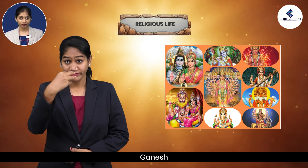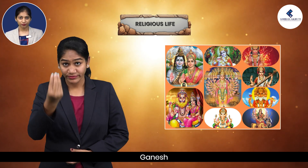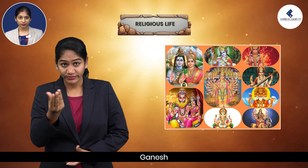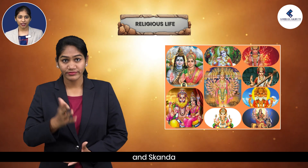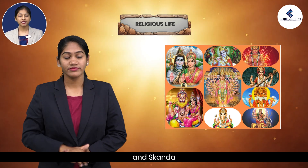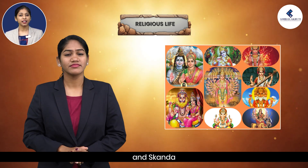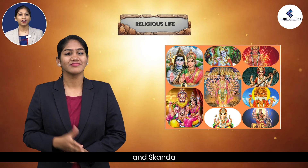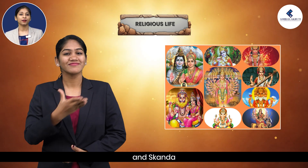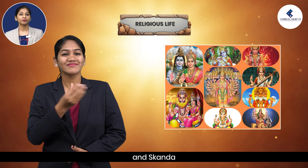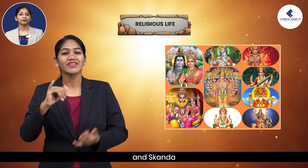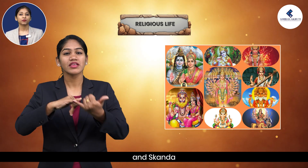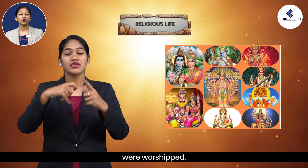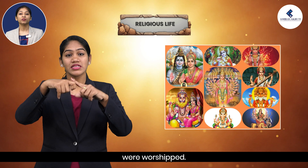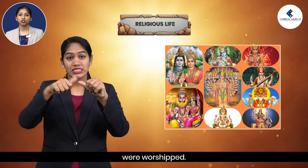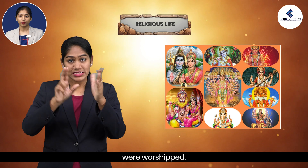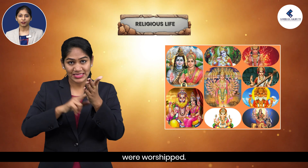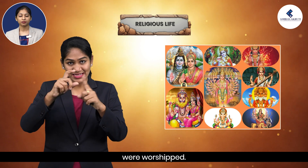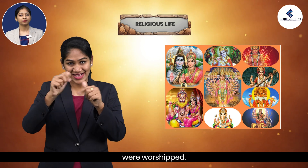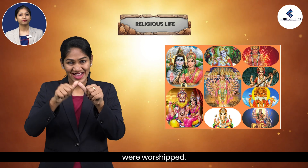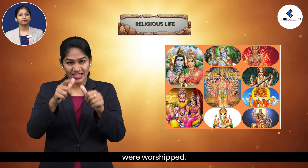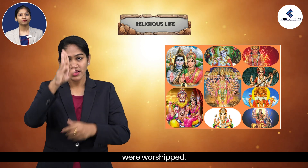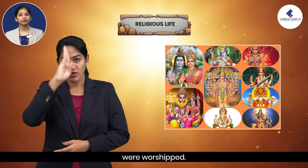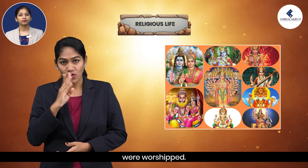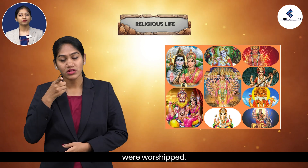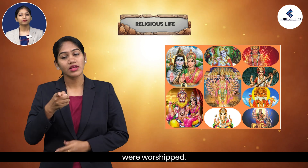Ganesh and Skanda were worshipped.